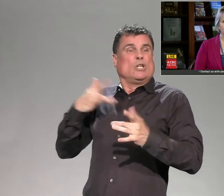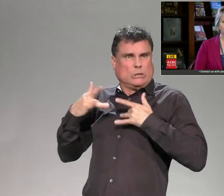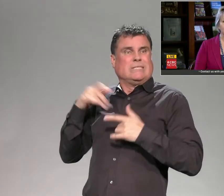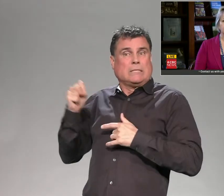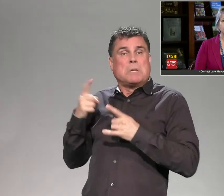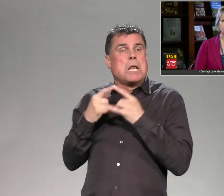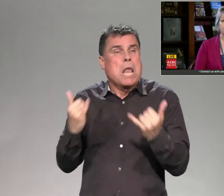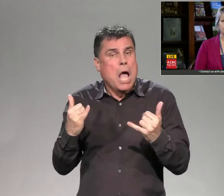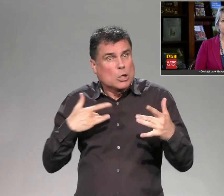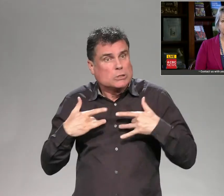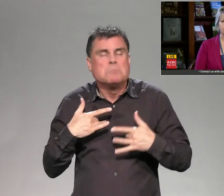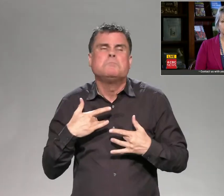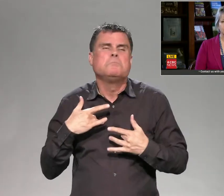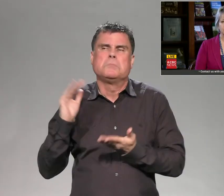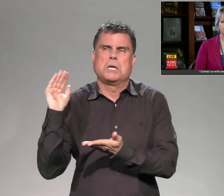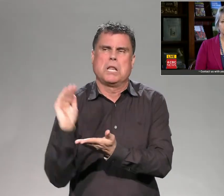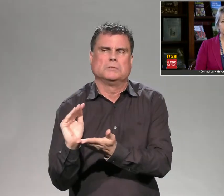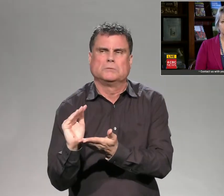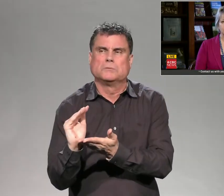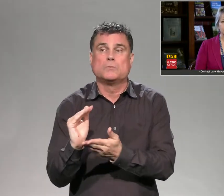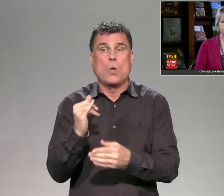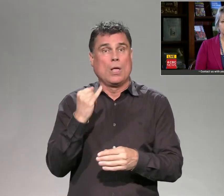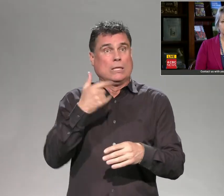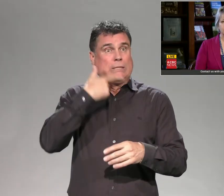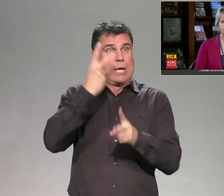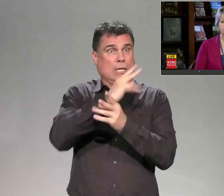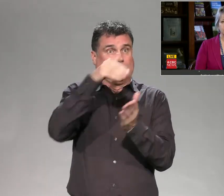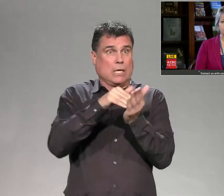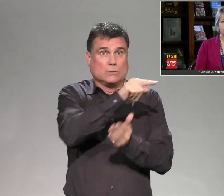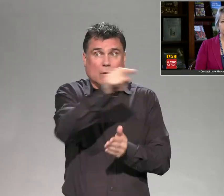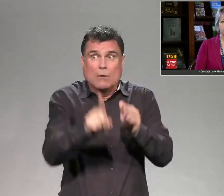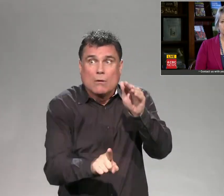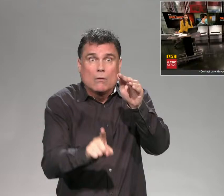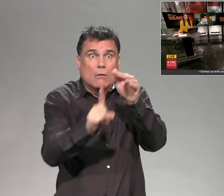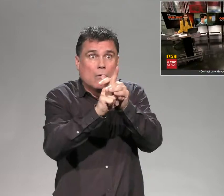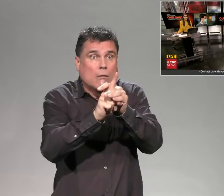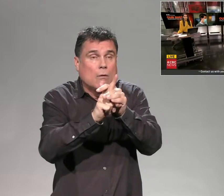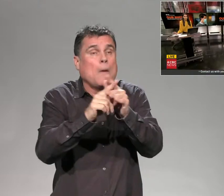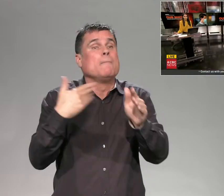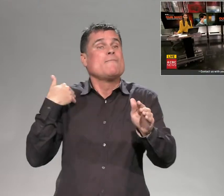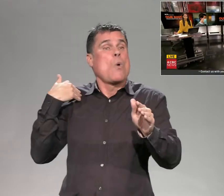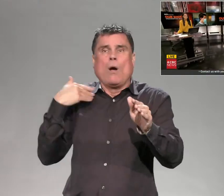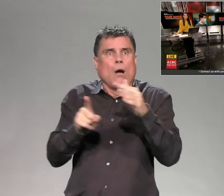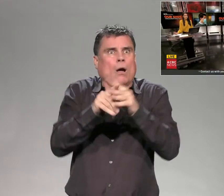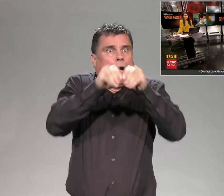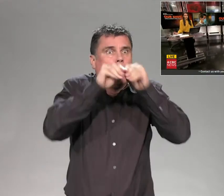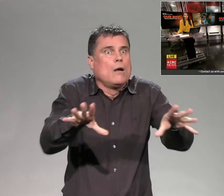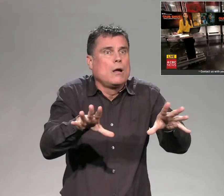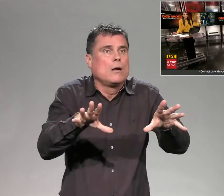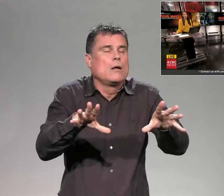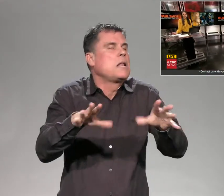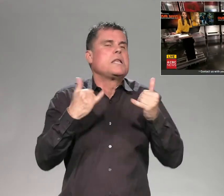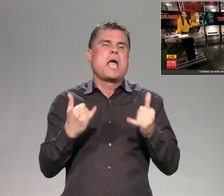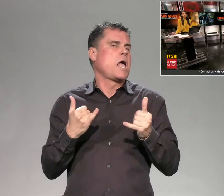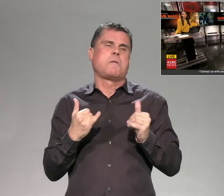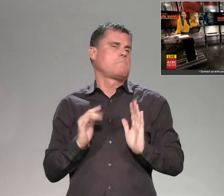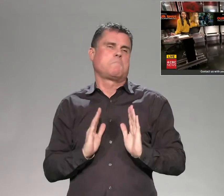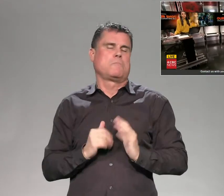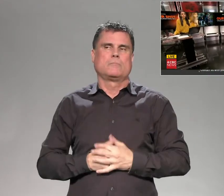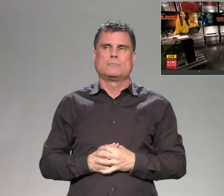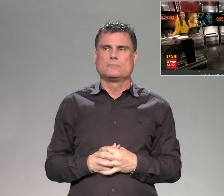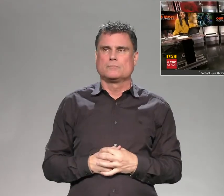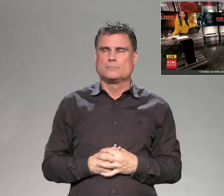are, of course, watching it very carefully. Dr. Henry, thank you. Leanne, thank you for your question. Well, tomorrow marks 1 year since the World